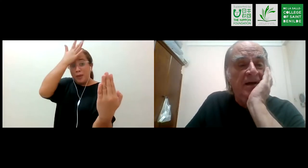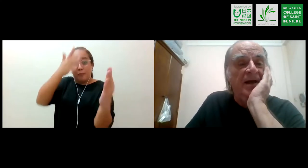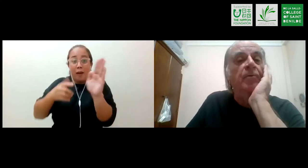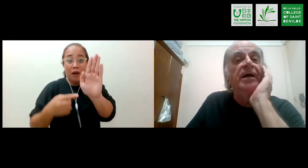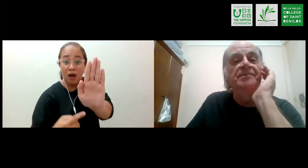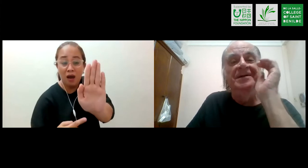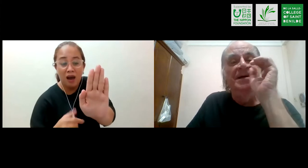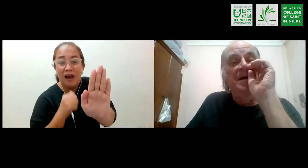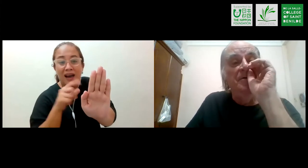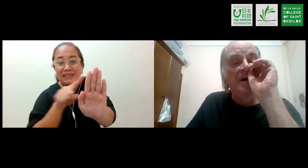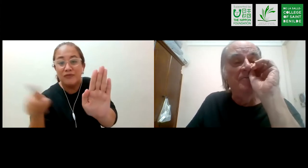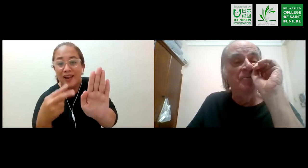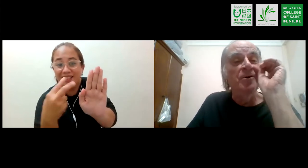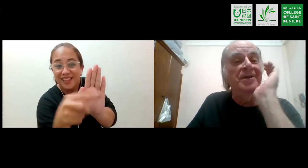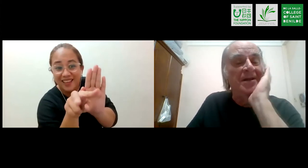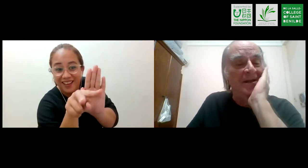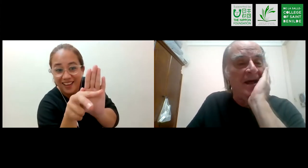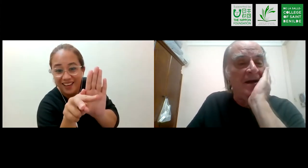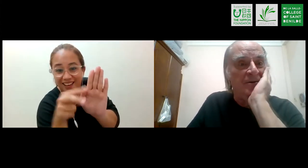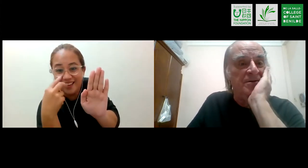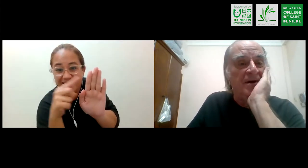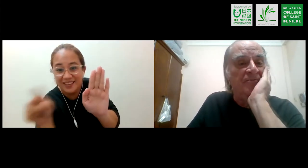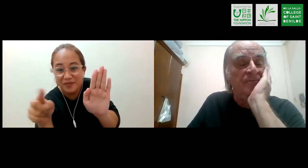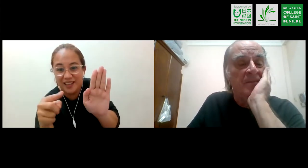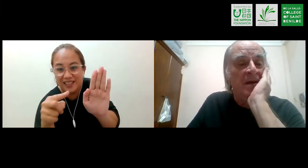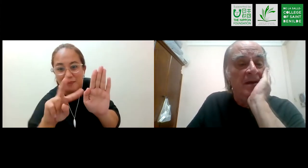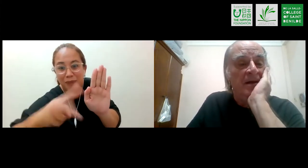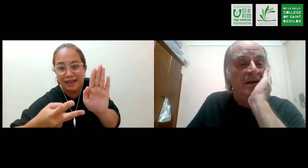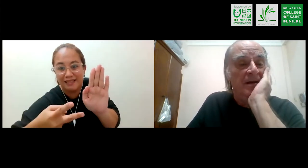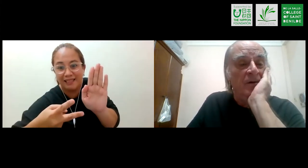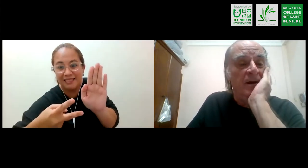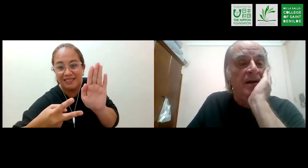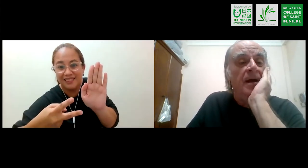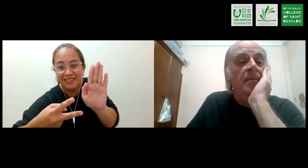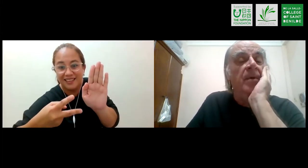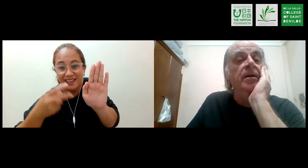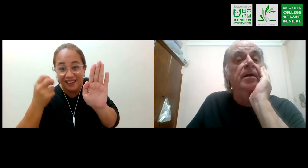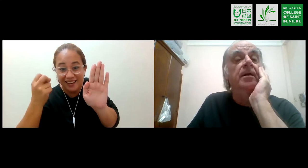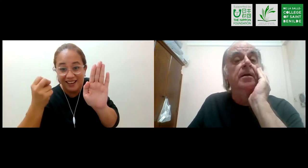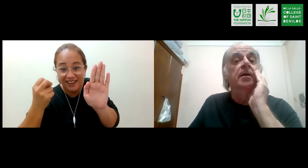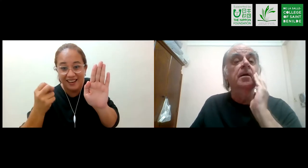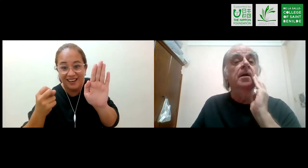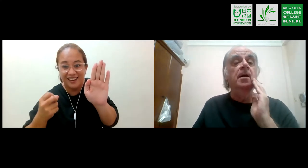correctly. Anyway, you'll have to work that out yourself. Okay, but